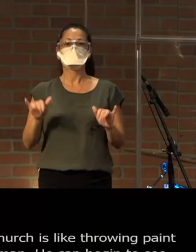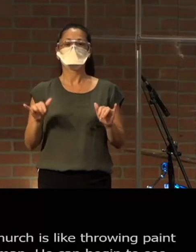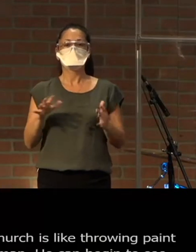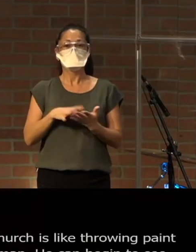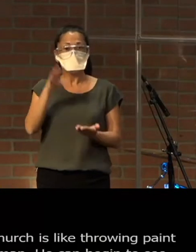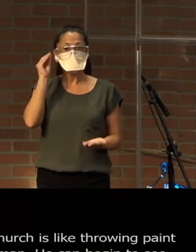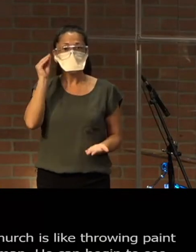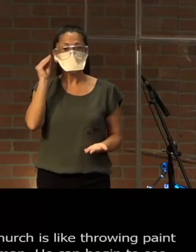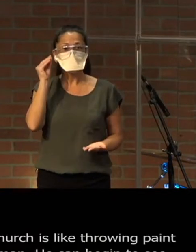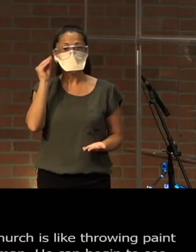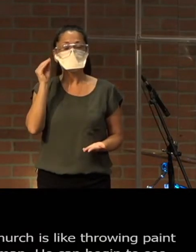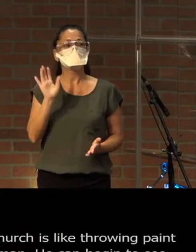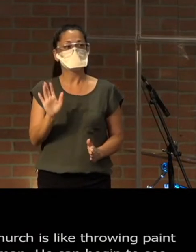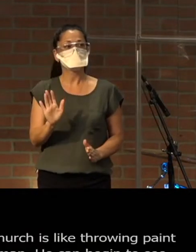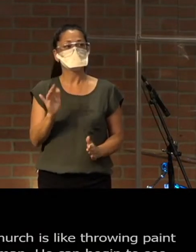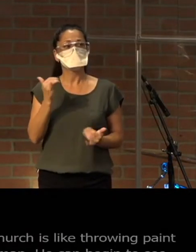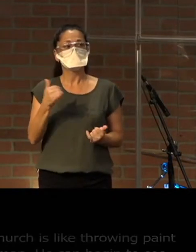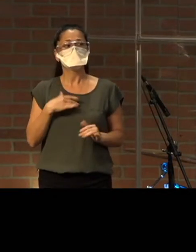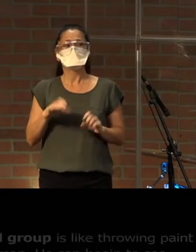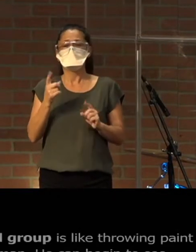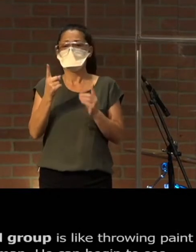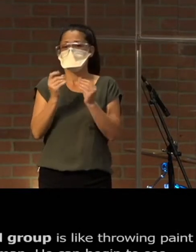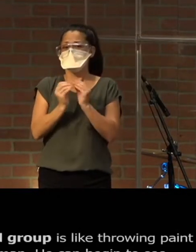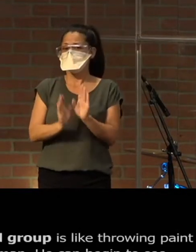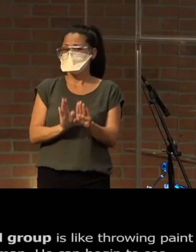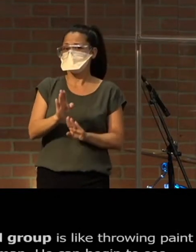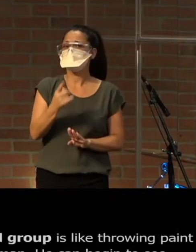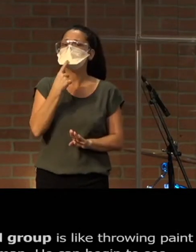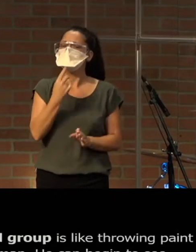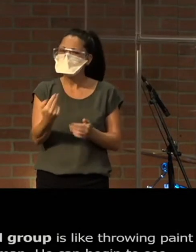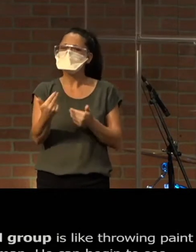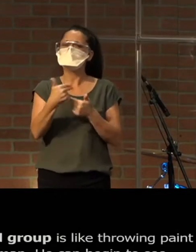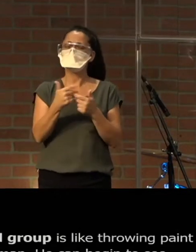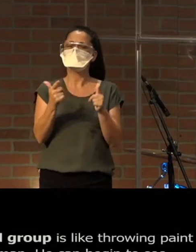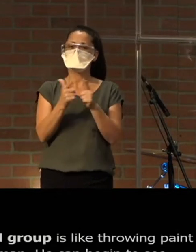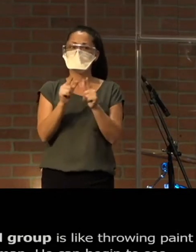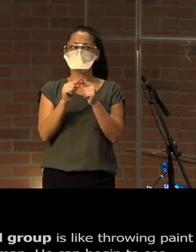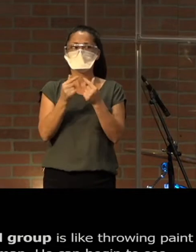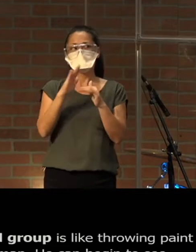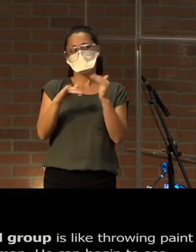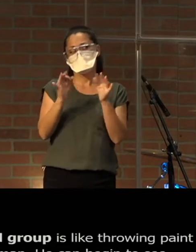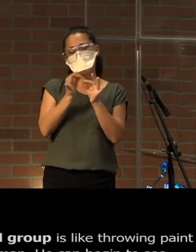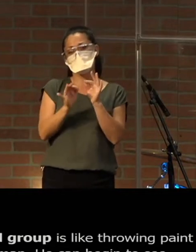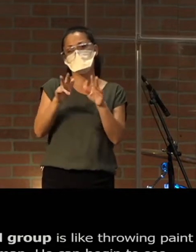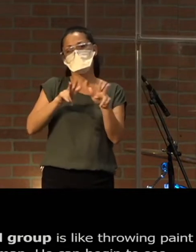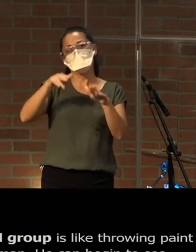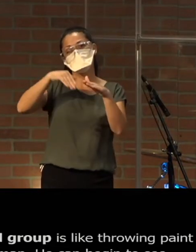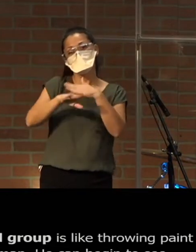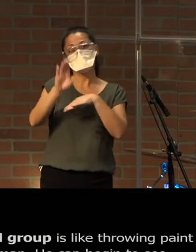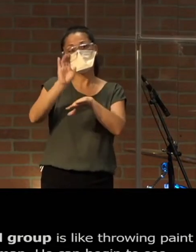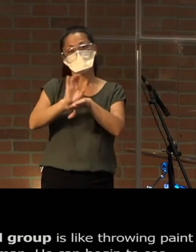would probably take it one step further and say, joining a small group rather than simply walking into church.